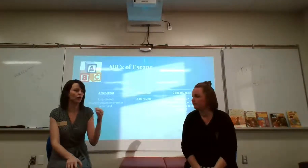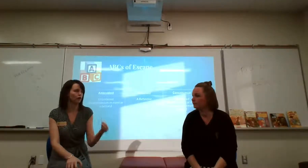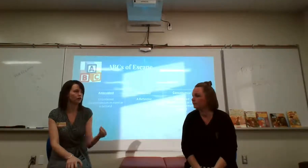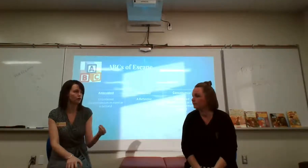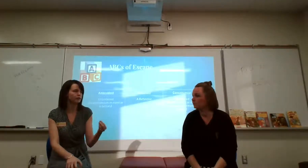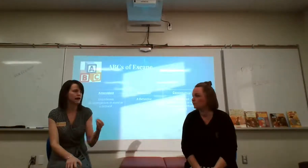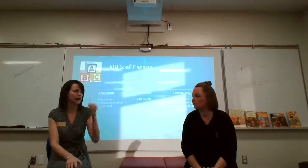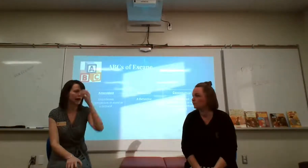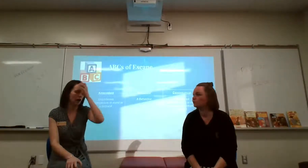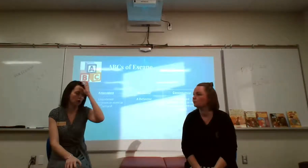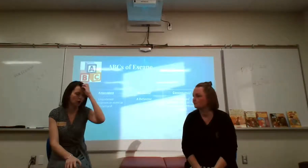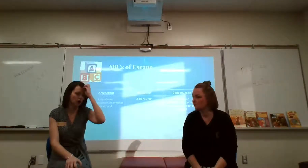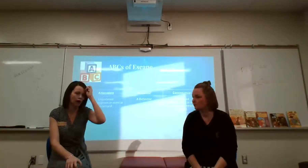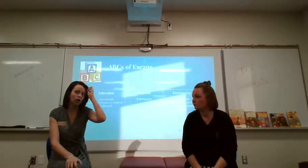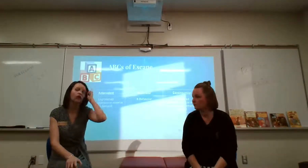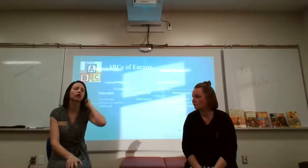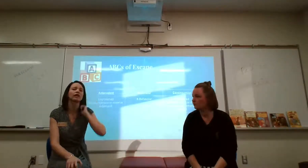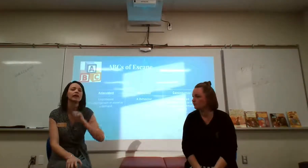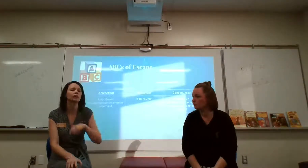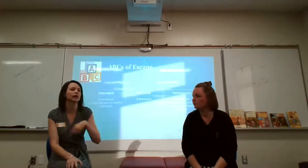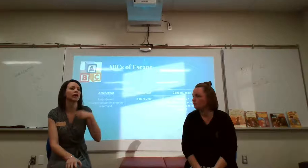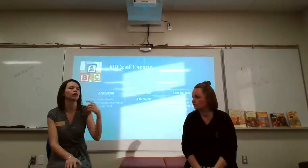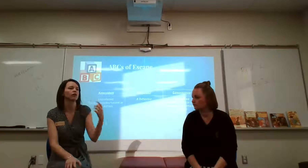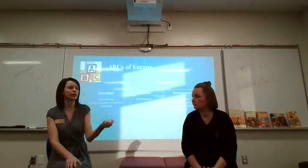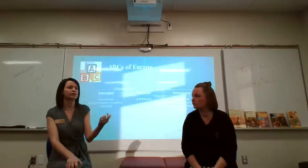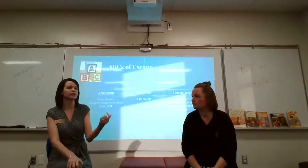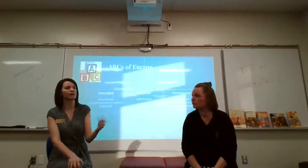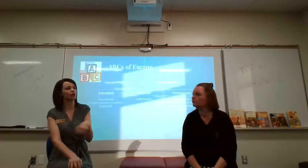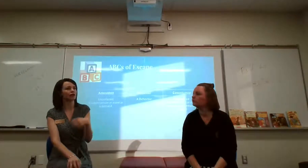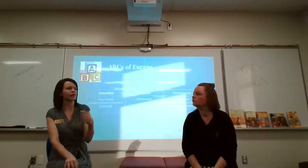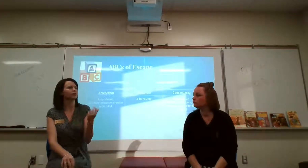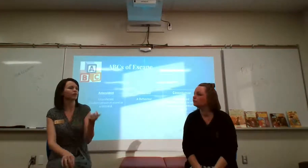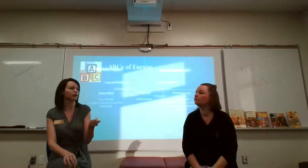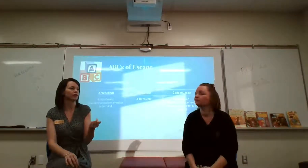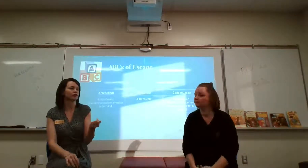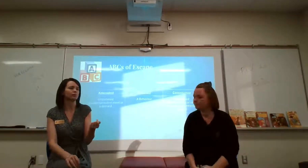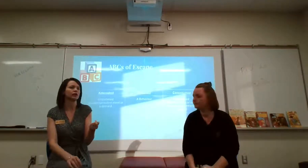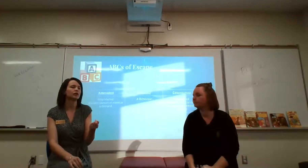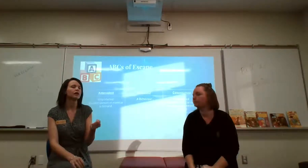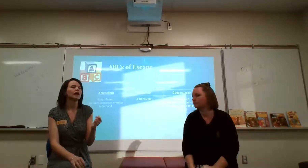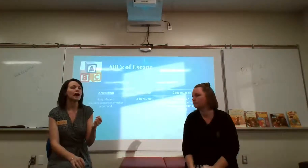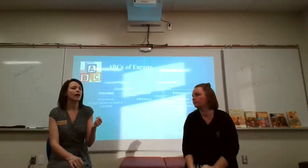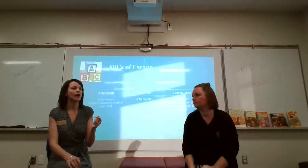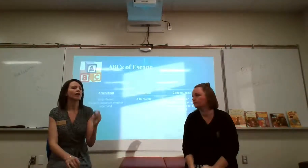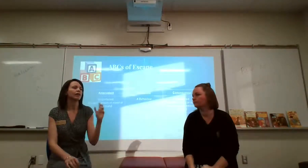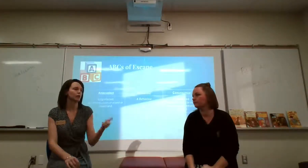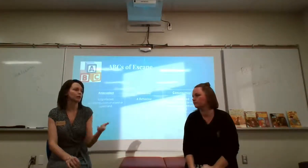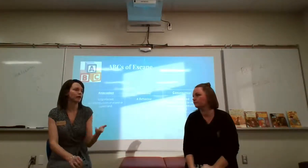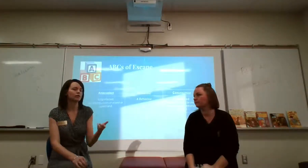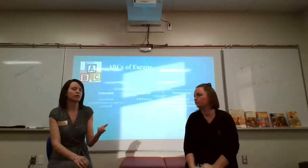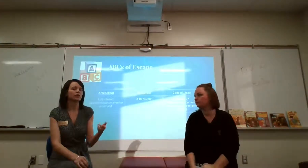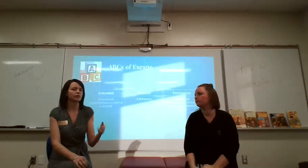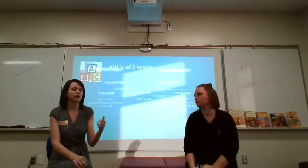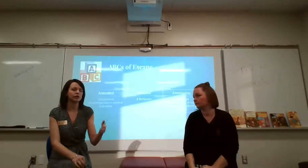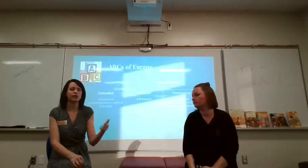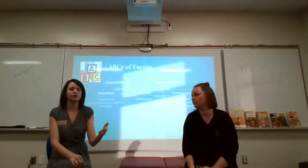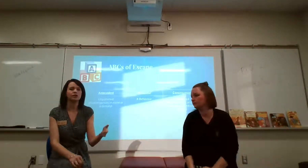your students at, how long they can wait, how long they can delay that type of reinforcement. And then we make intervention